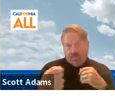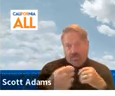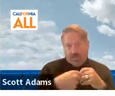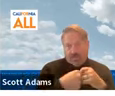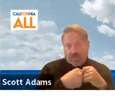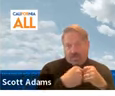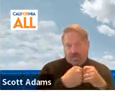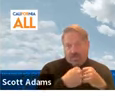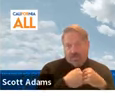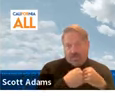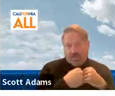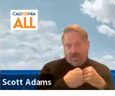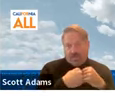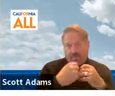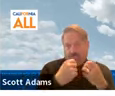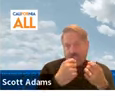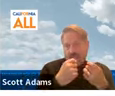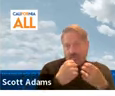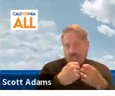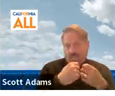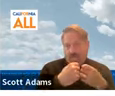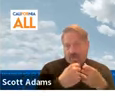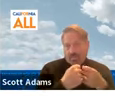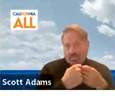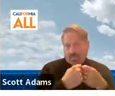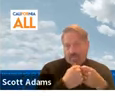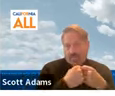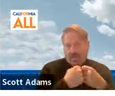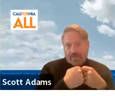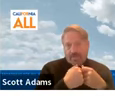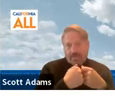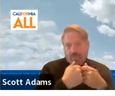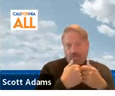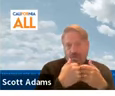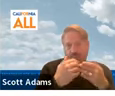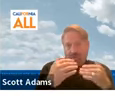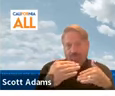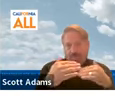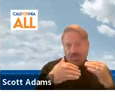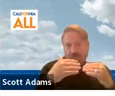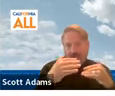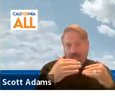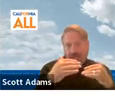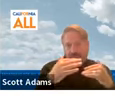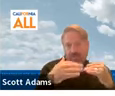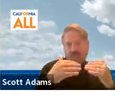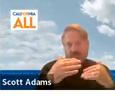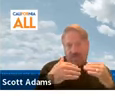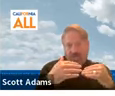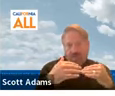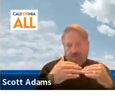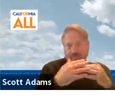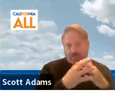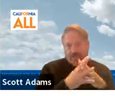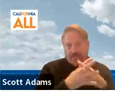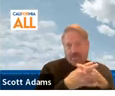Yesenia, you mentioned at the top that there's just some folks that a paper survey would work. But what we were trying to